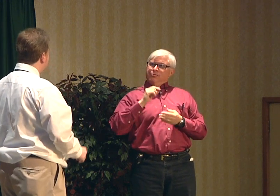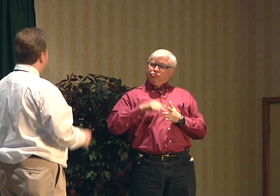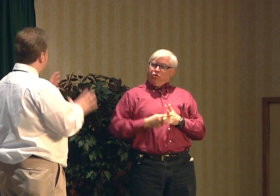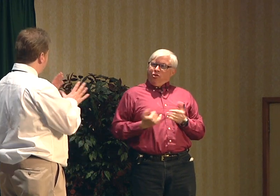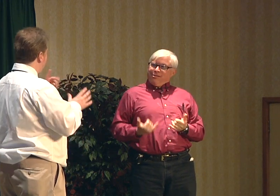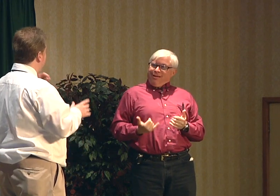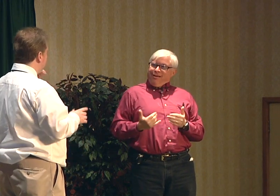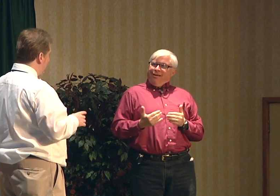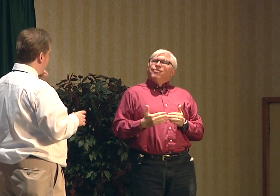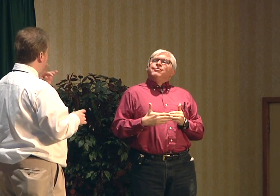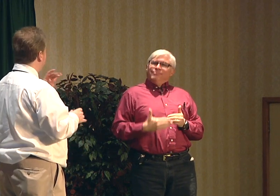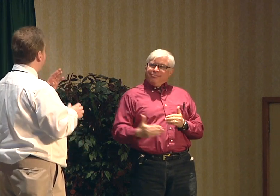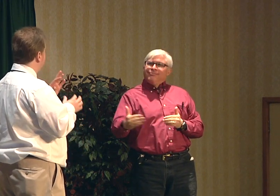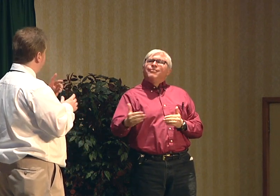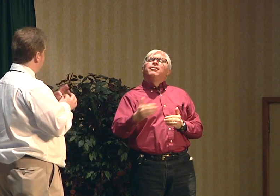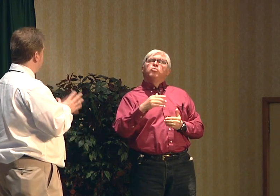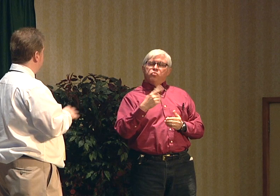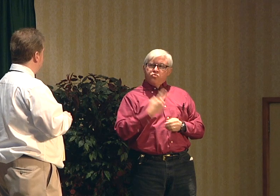I haven't seen mention of certified deaf interpreters.